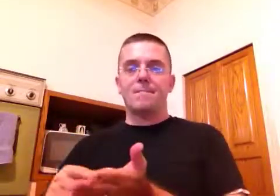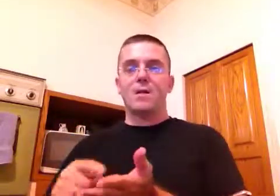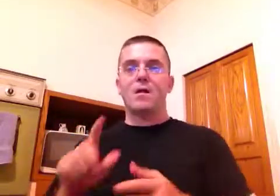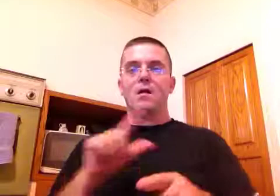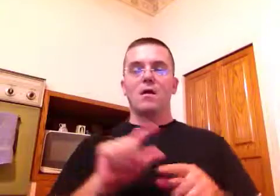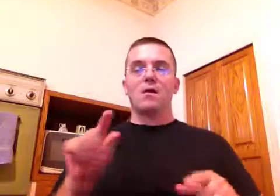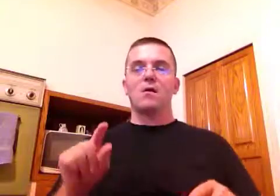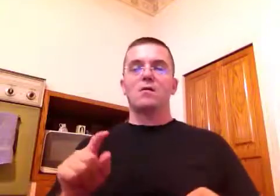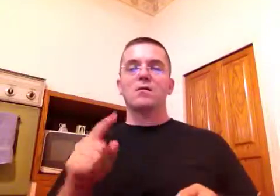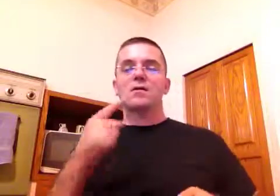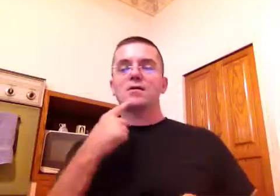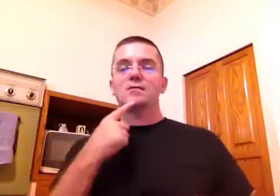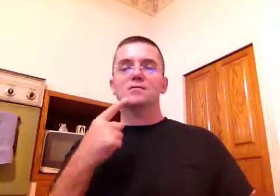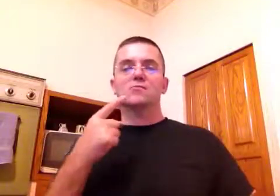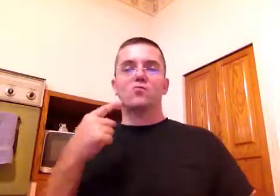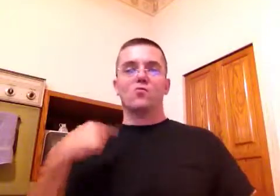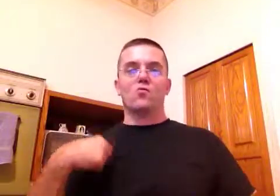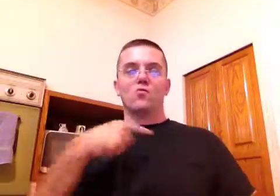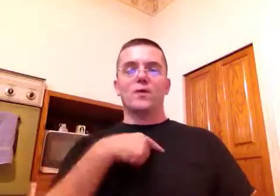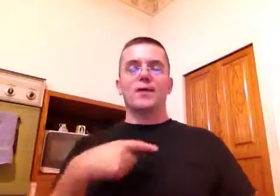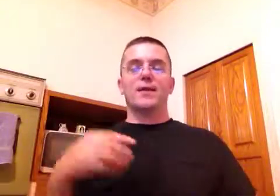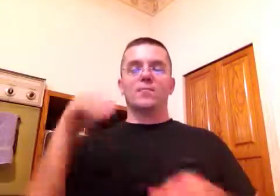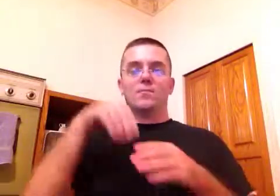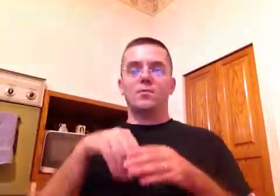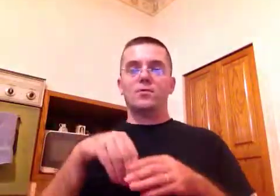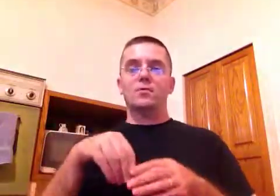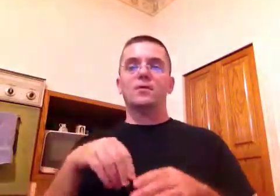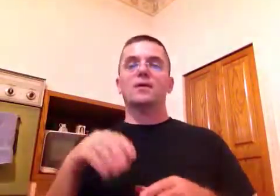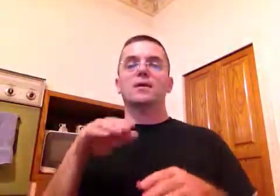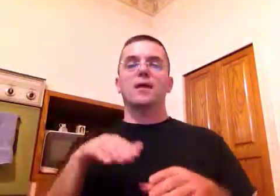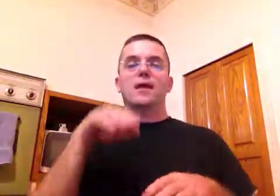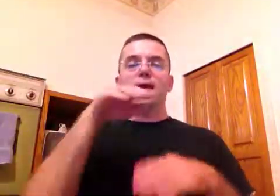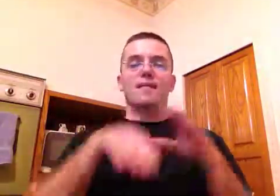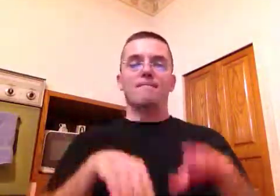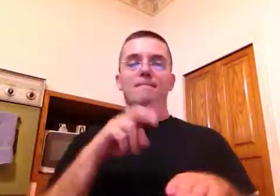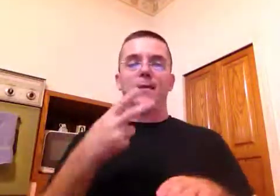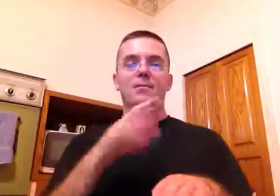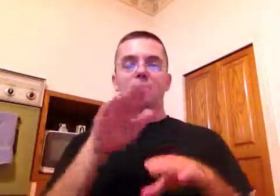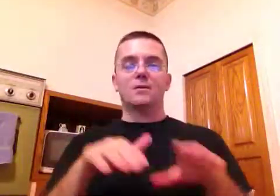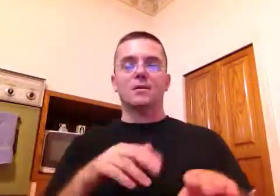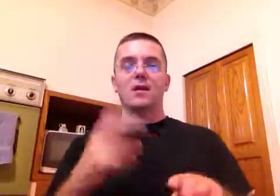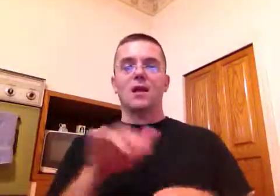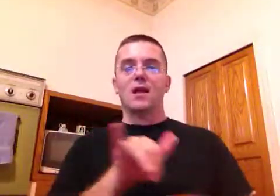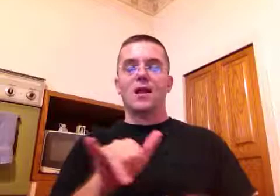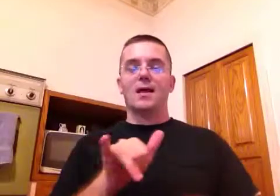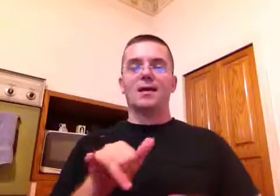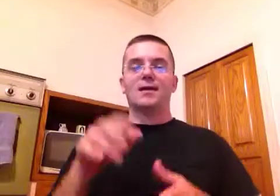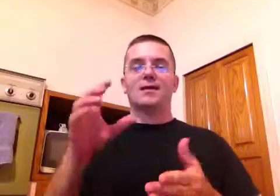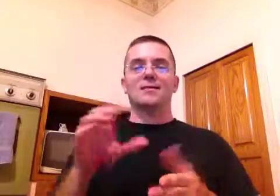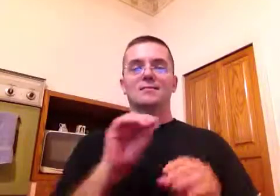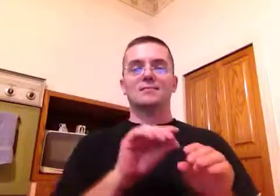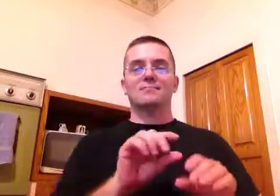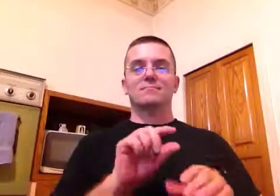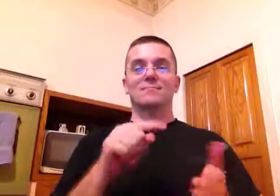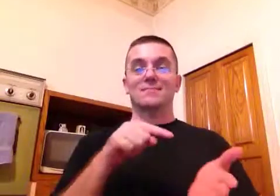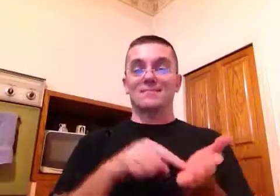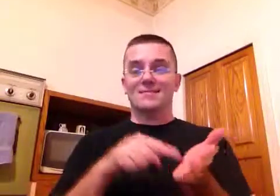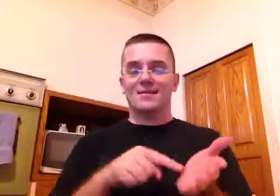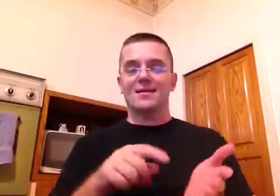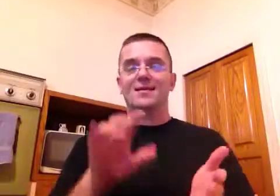a second mortgage in baby step 2 and pay it off like it's consumer debt if it is less than